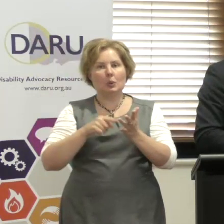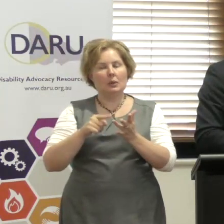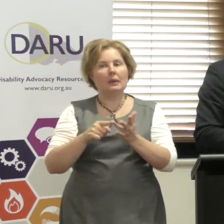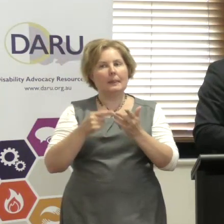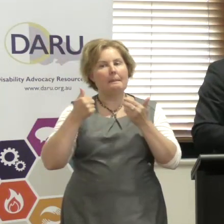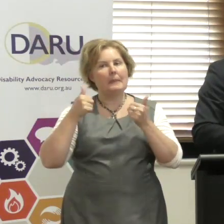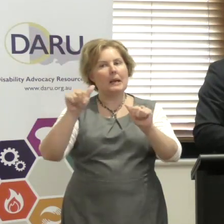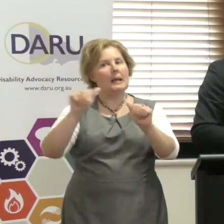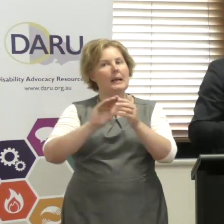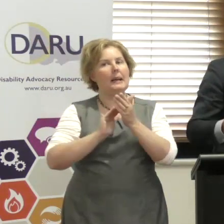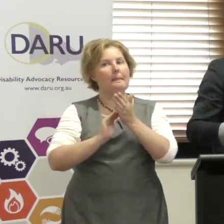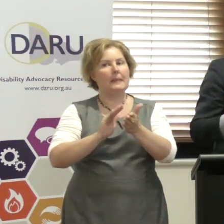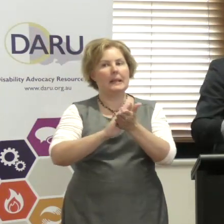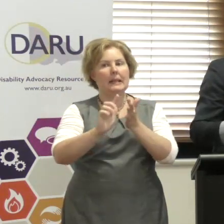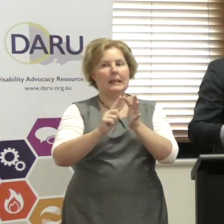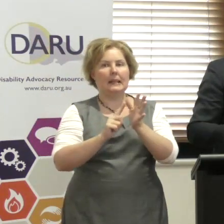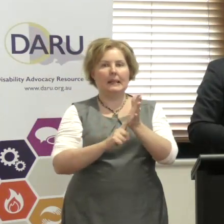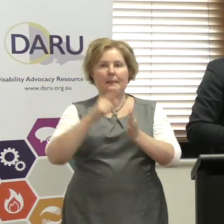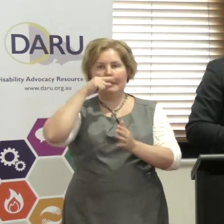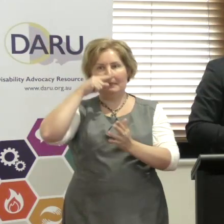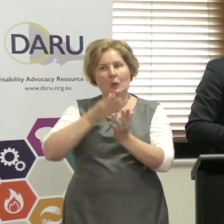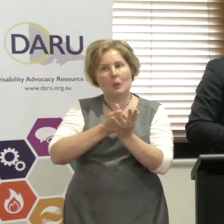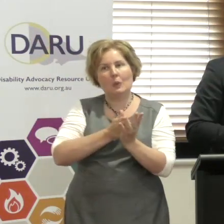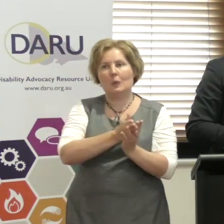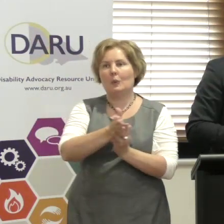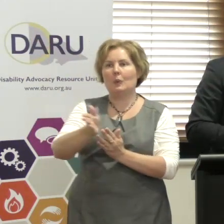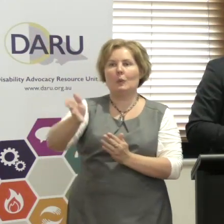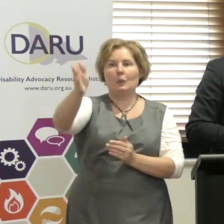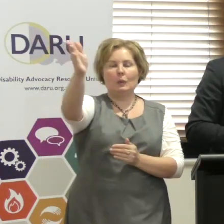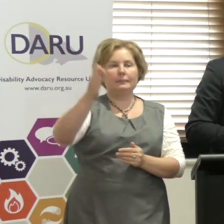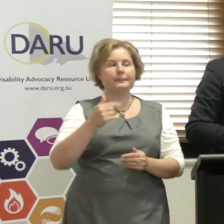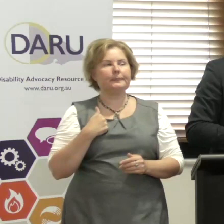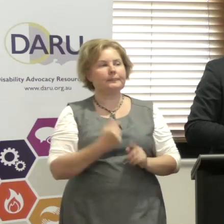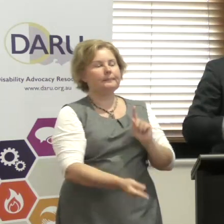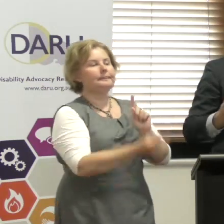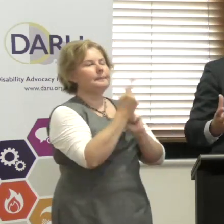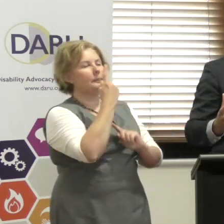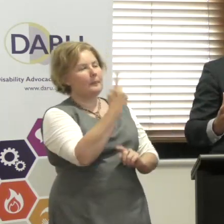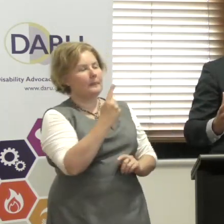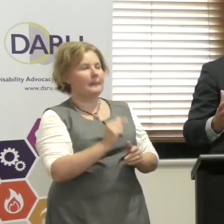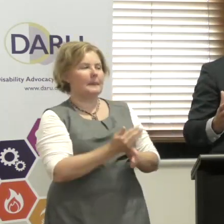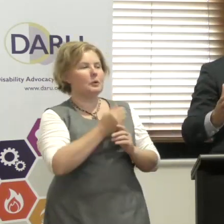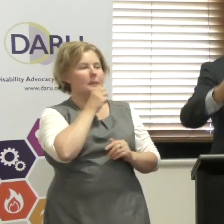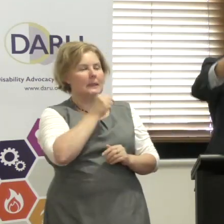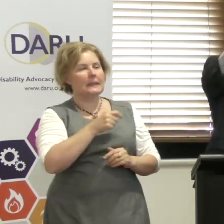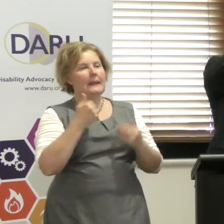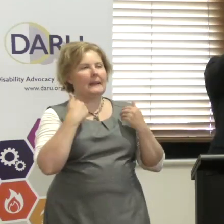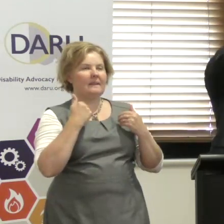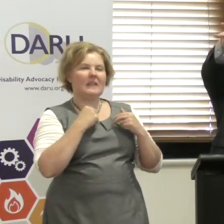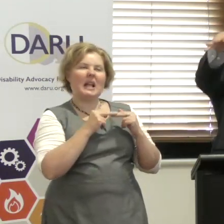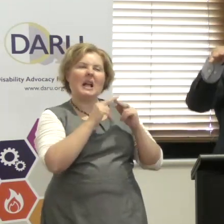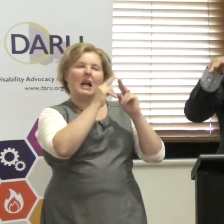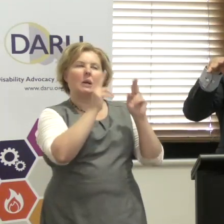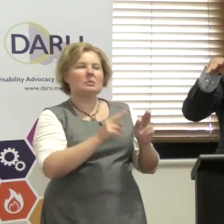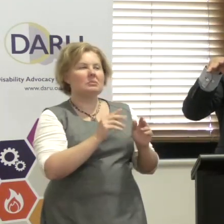through. So the story that I met a young Aboriginal man. He lived in a housing complex, so probably